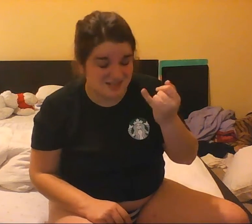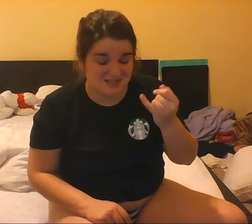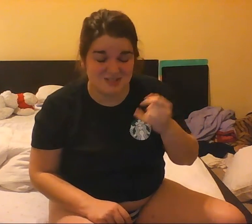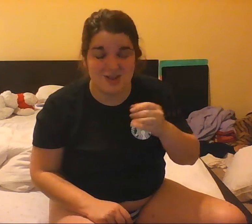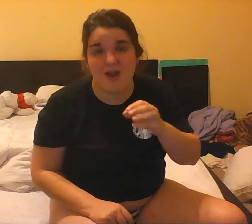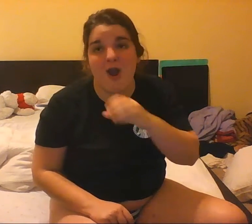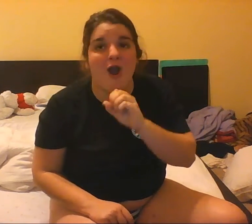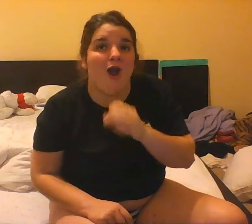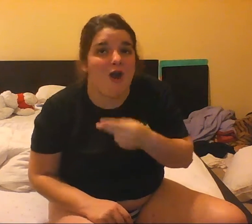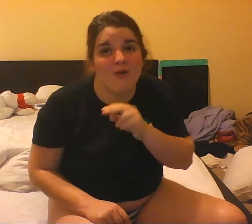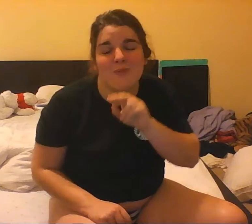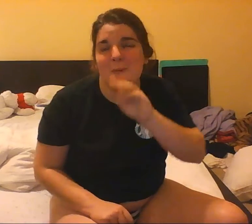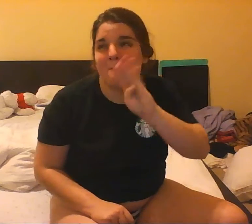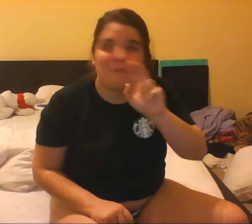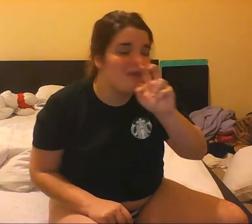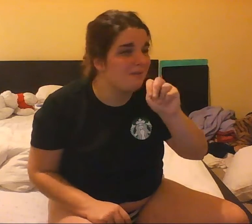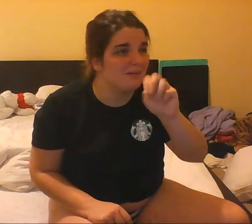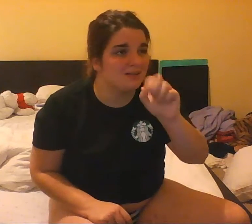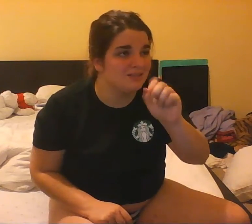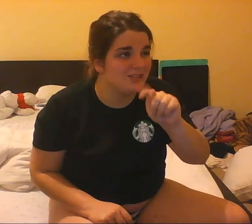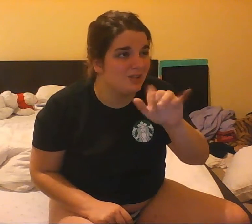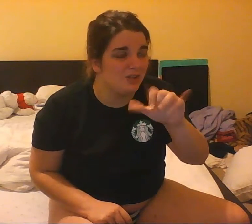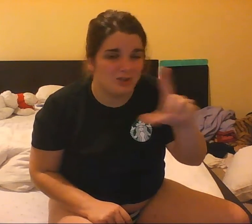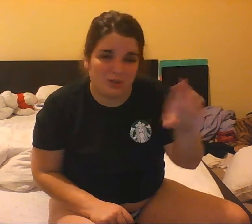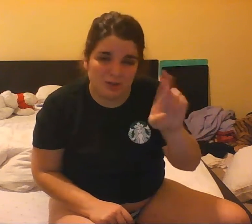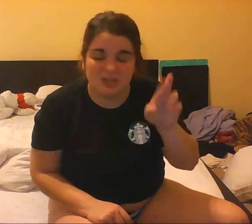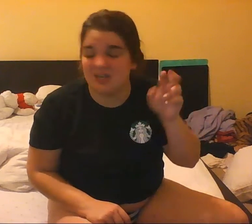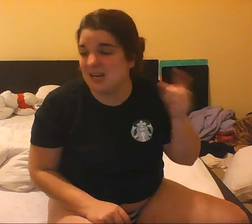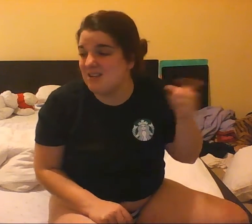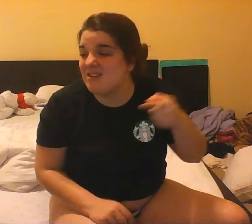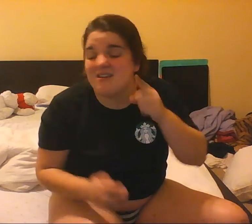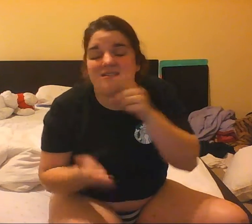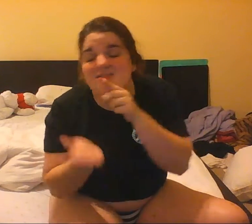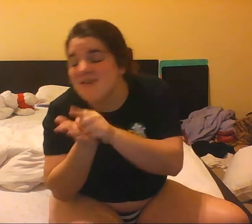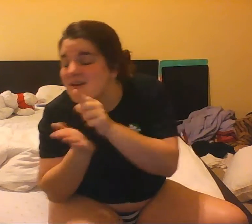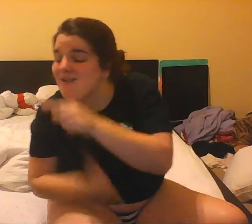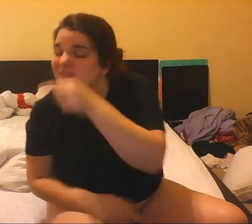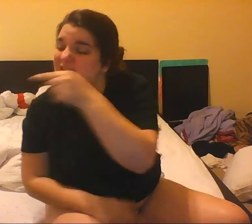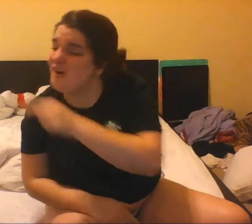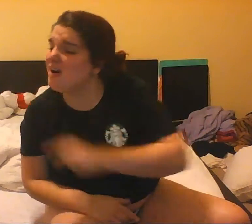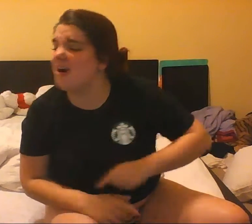Stiller actually loves her. Yeah. It's kind of similar to the nice guy trope when you think about it.